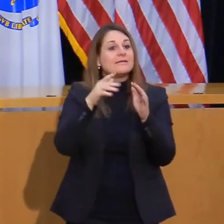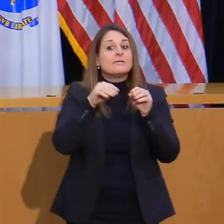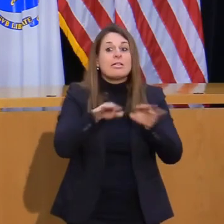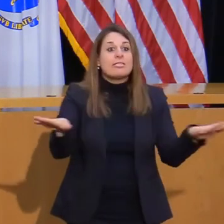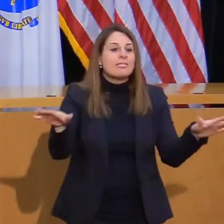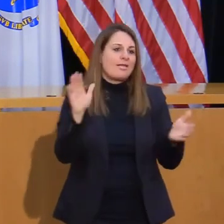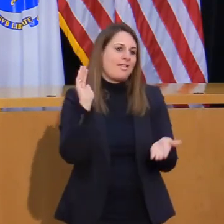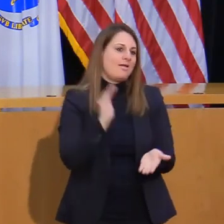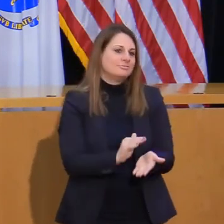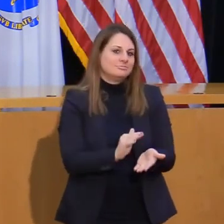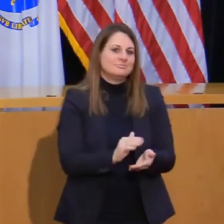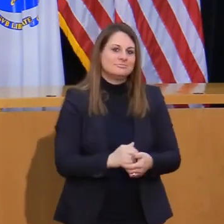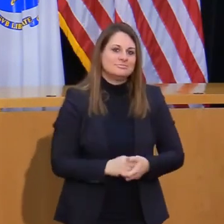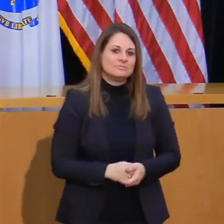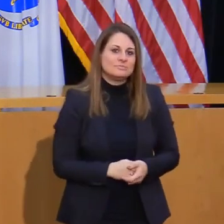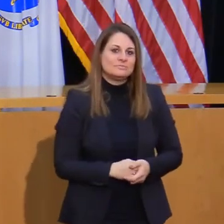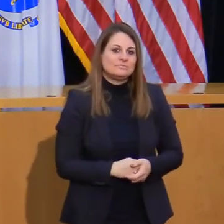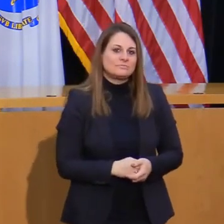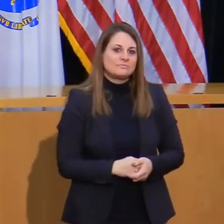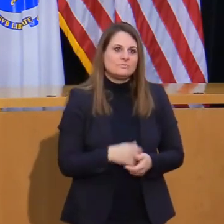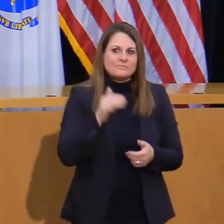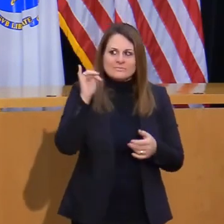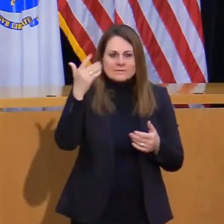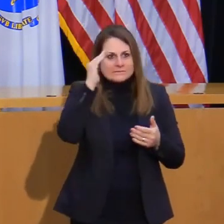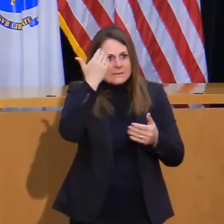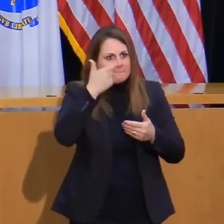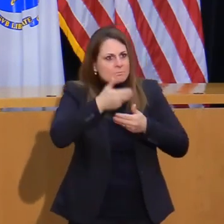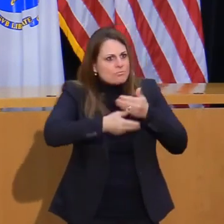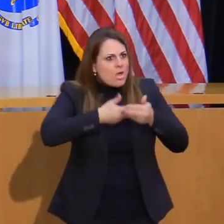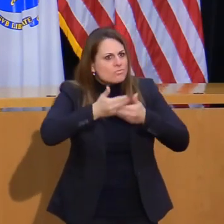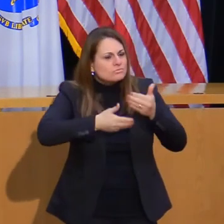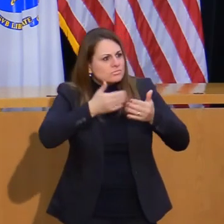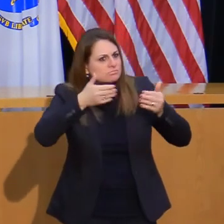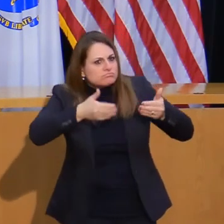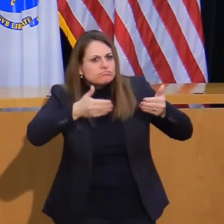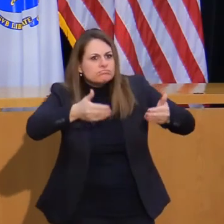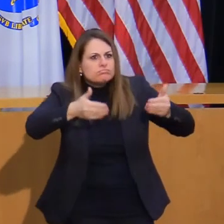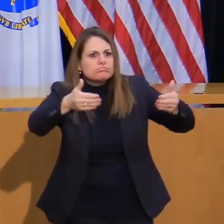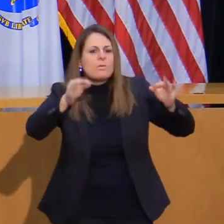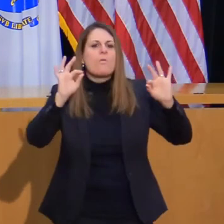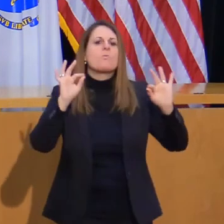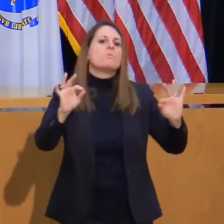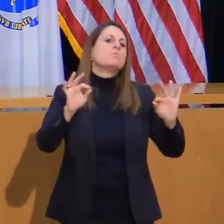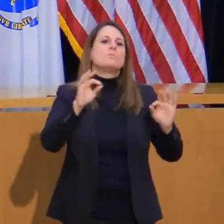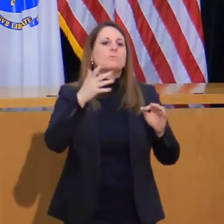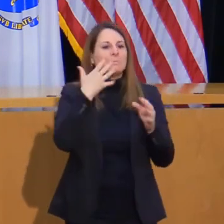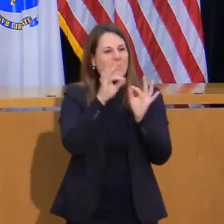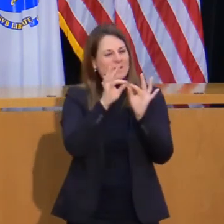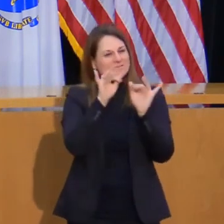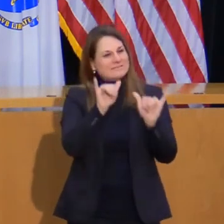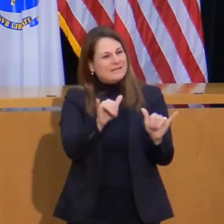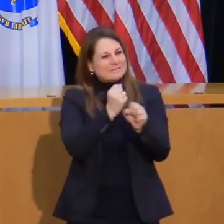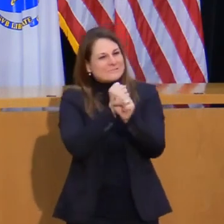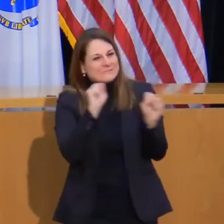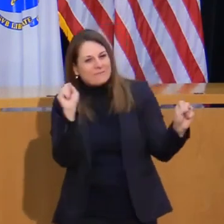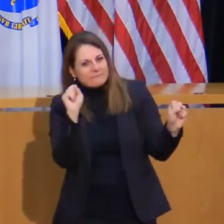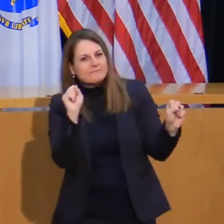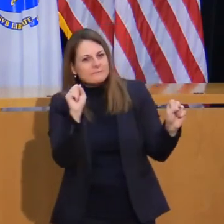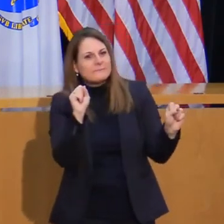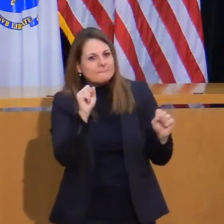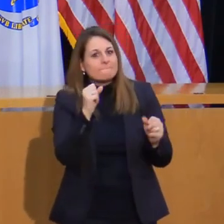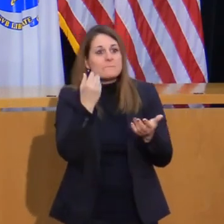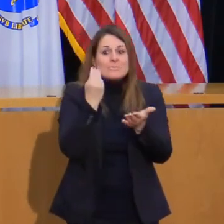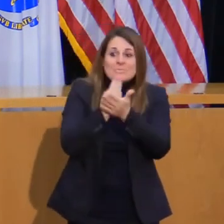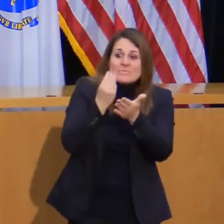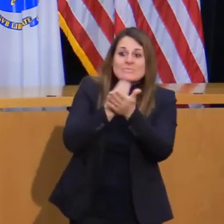progress gradually and safely, and we will be able, as we do so, to reopen so that people can do the things